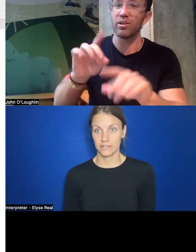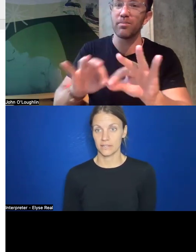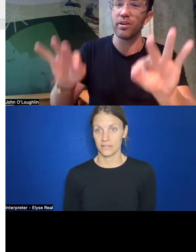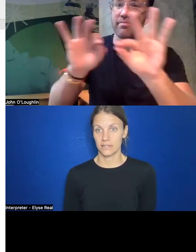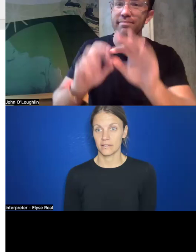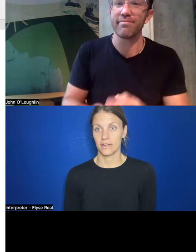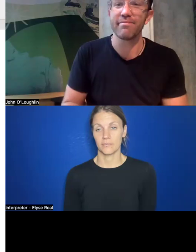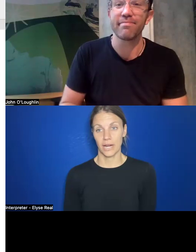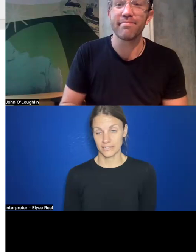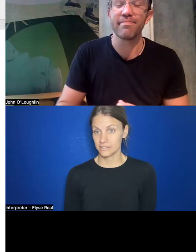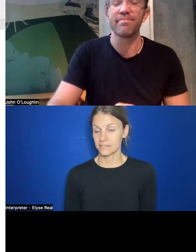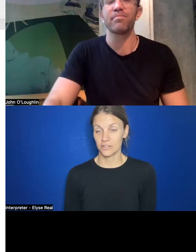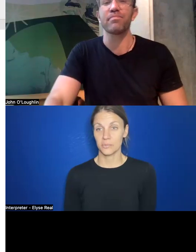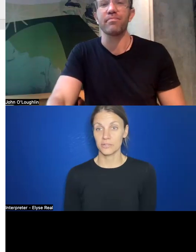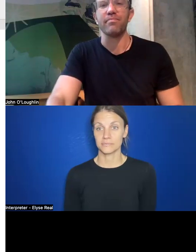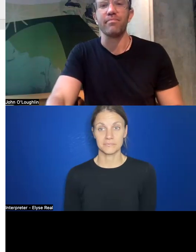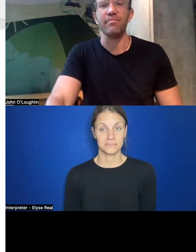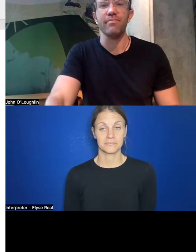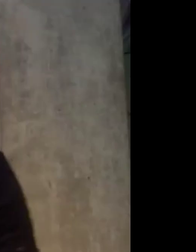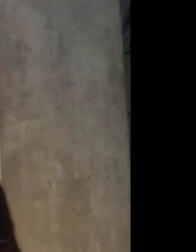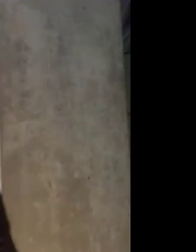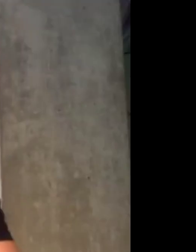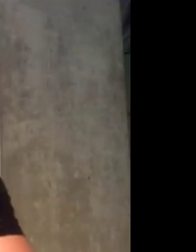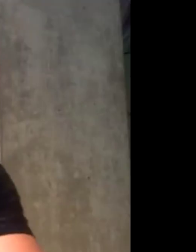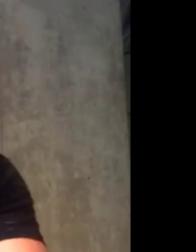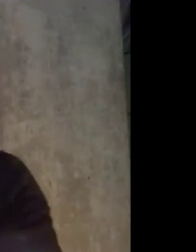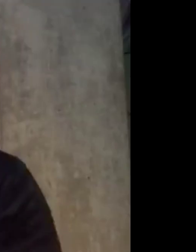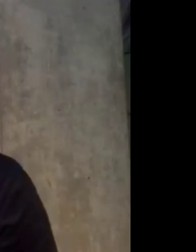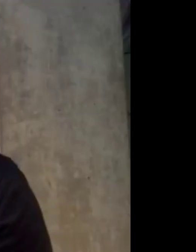but practice is very important.